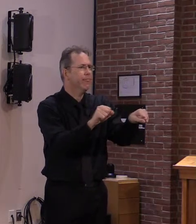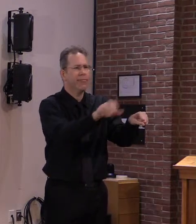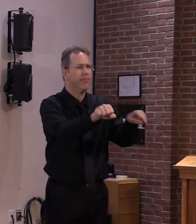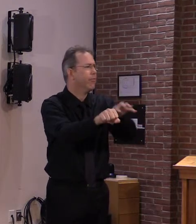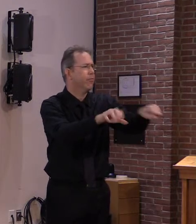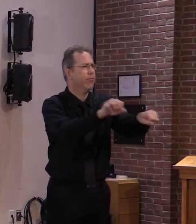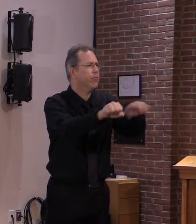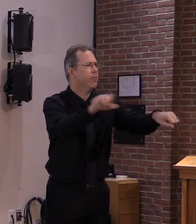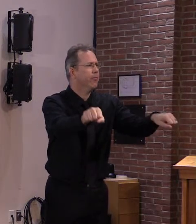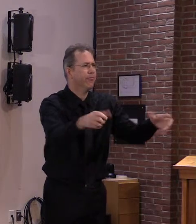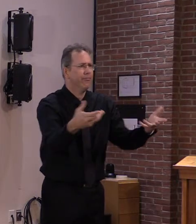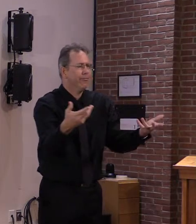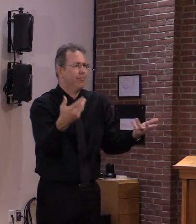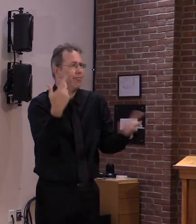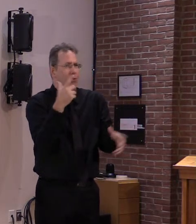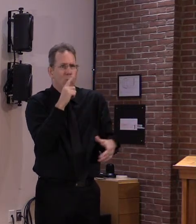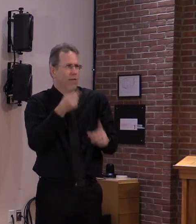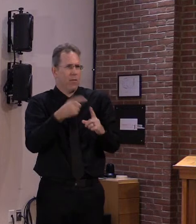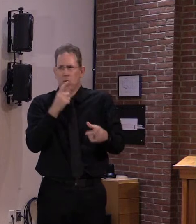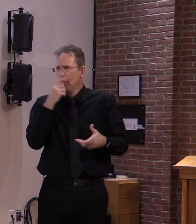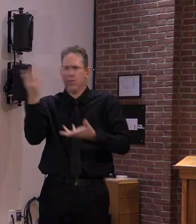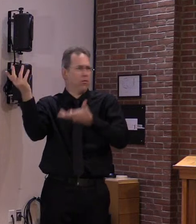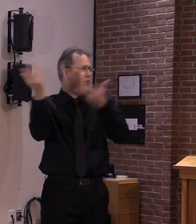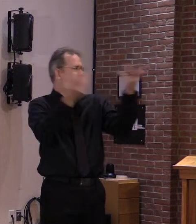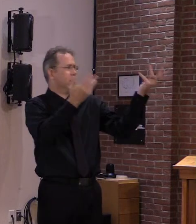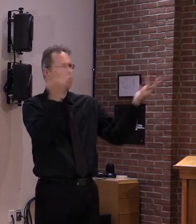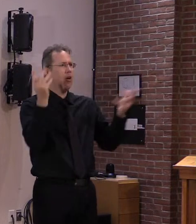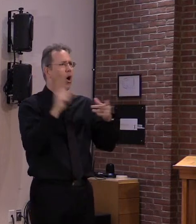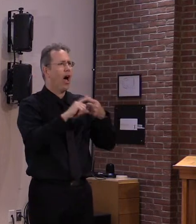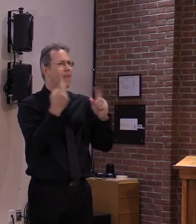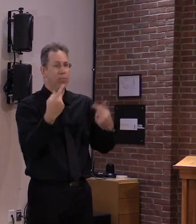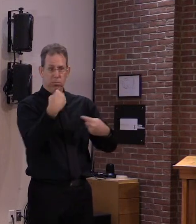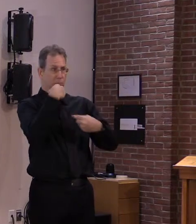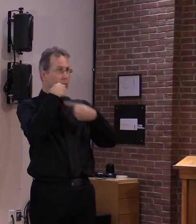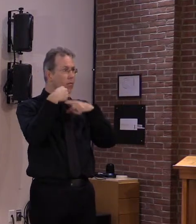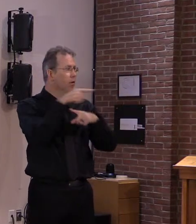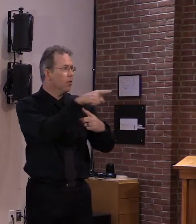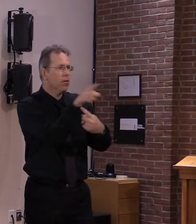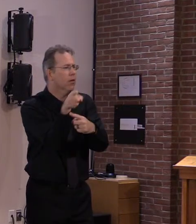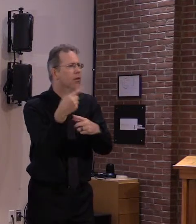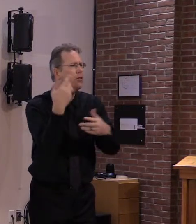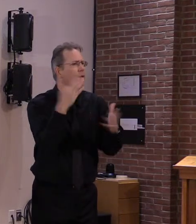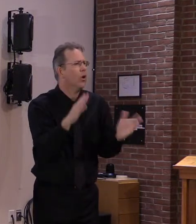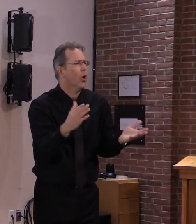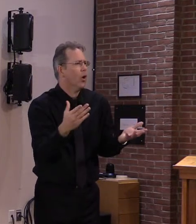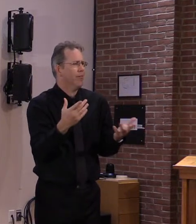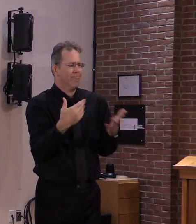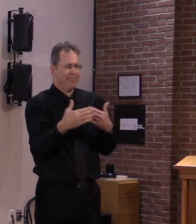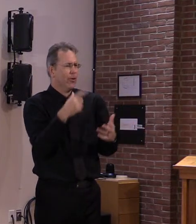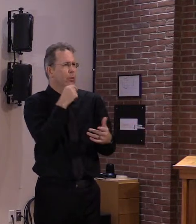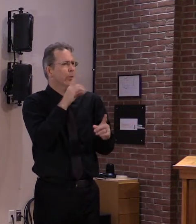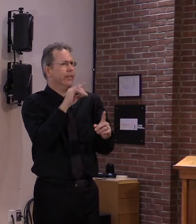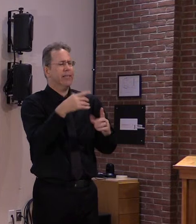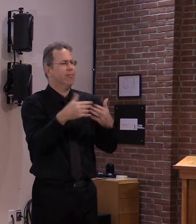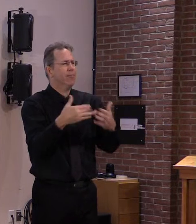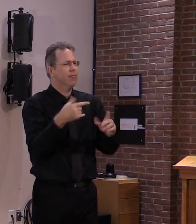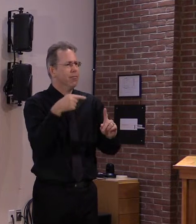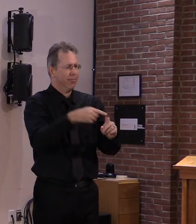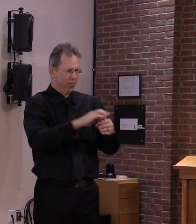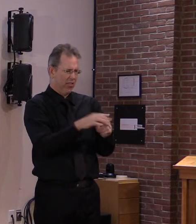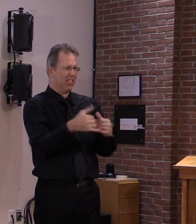the pulse of how much COVID is present in our state. Now I'll turn it over to the governor.